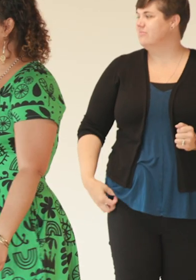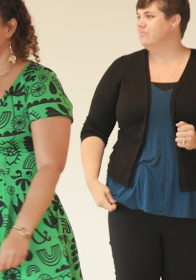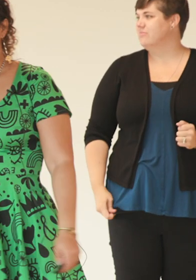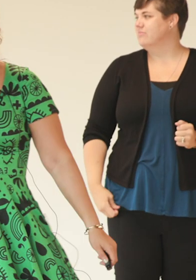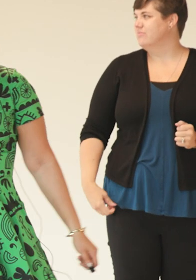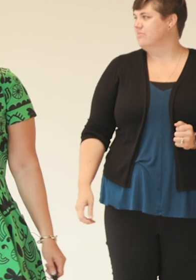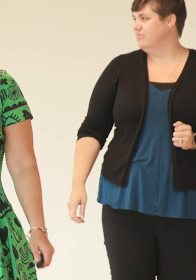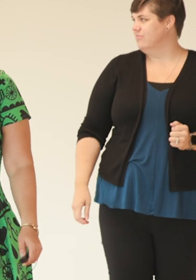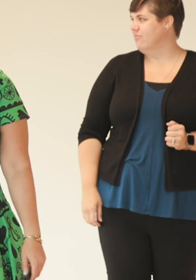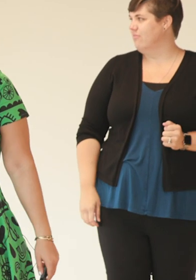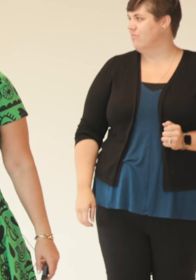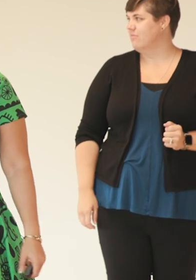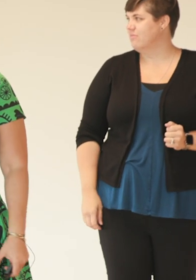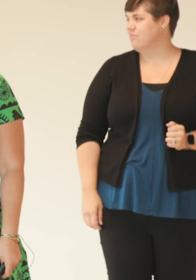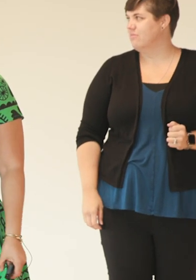So,